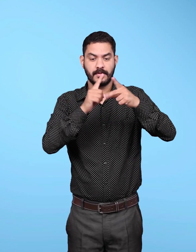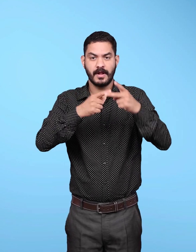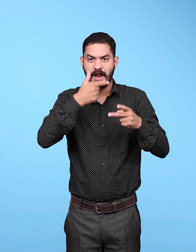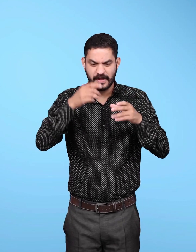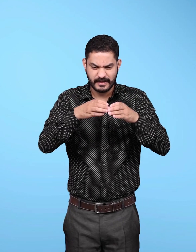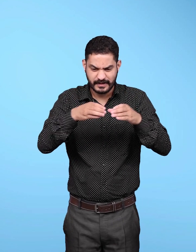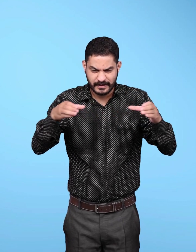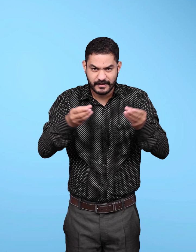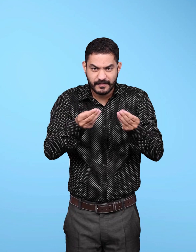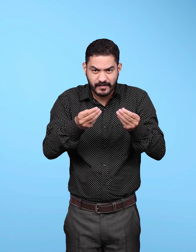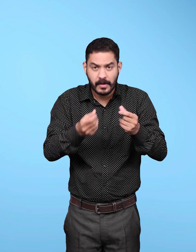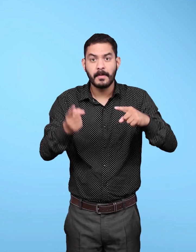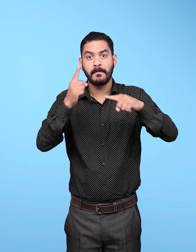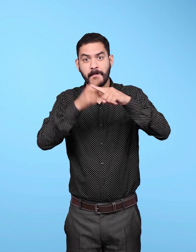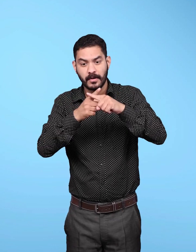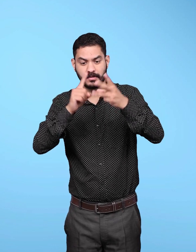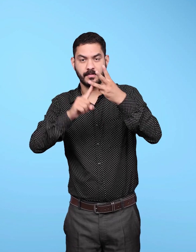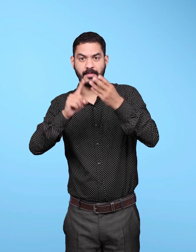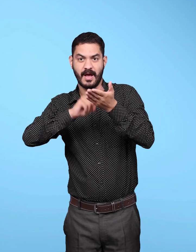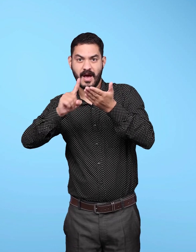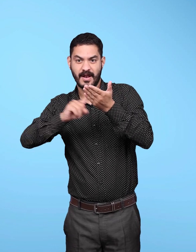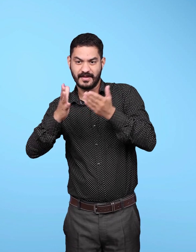and thatch, may not have survived.